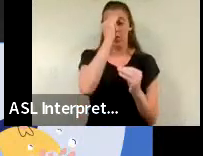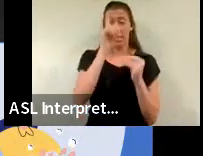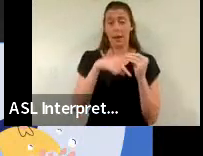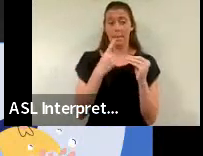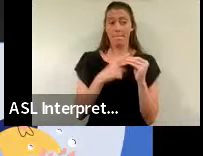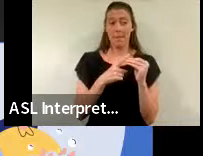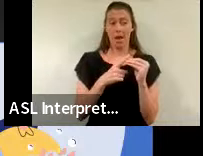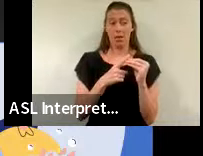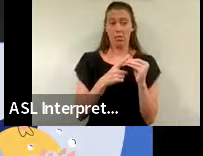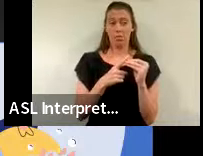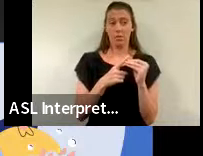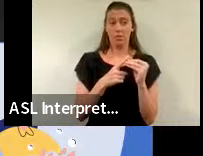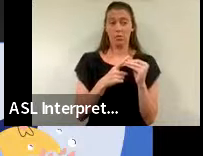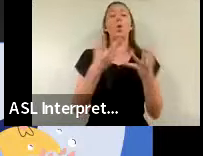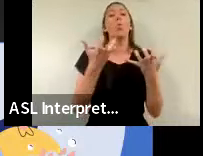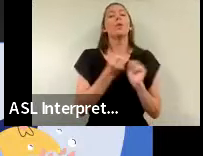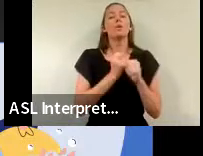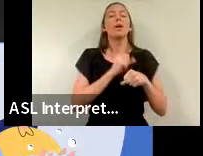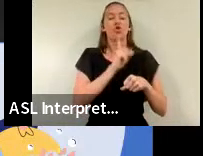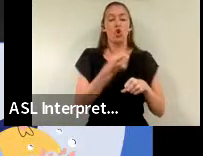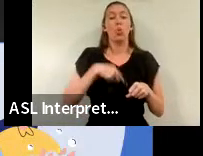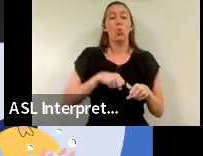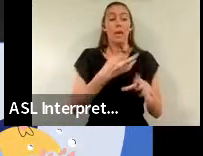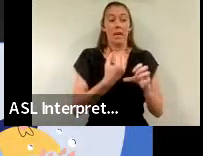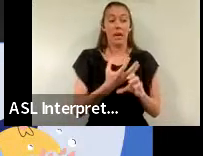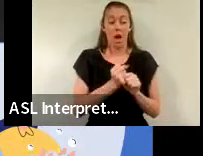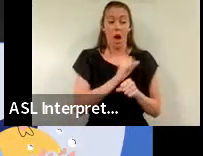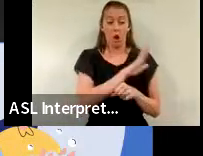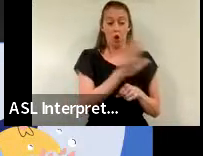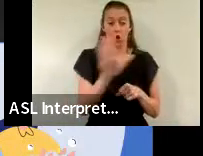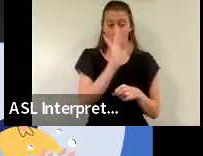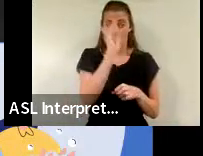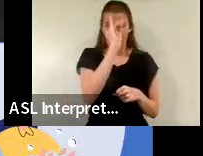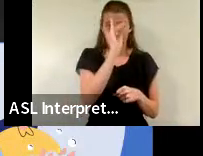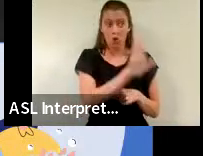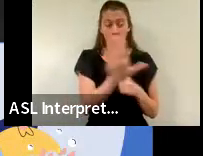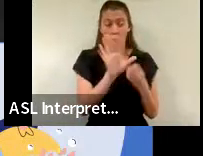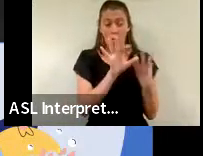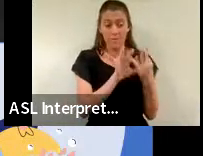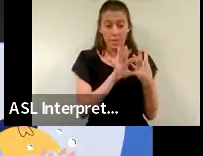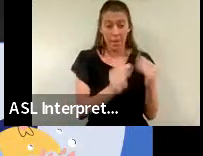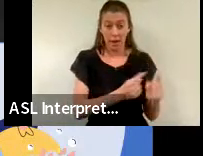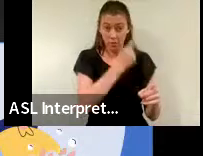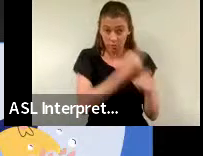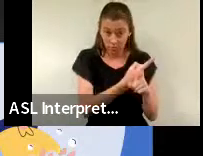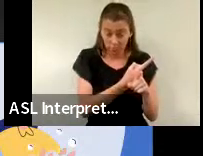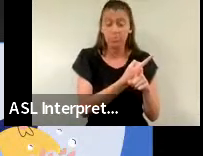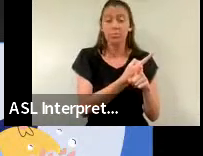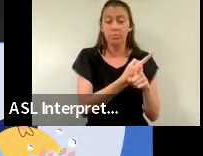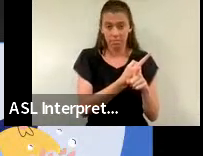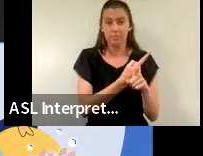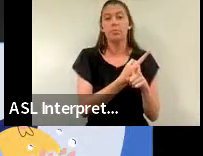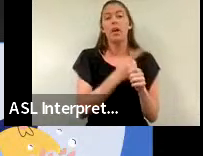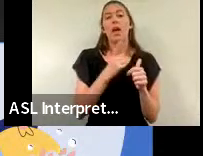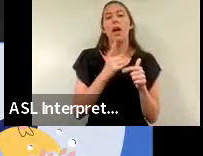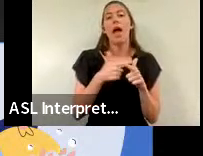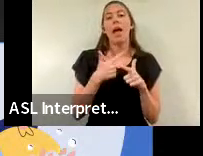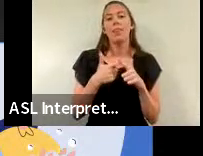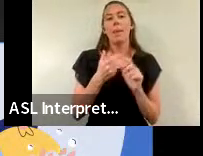correctly? This is really important to us, that we get at least the highlights and get the priority